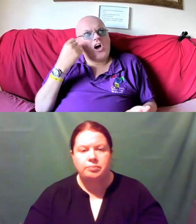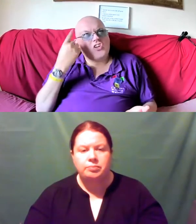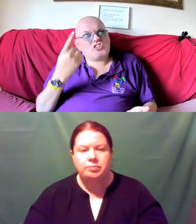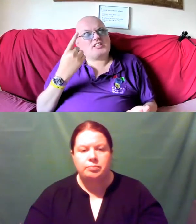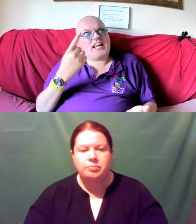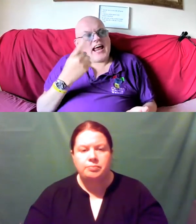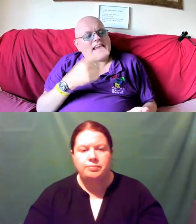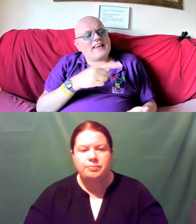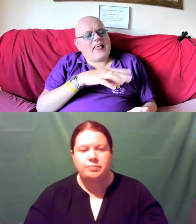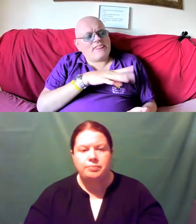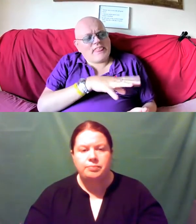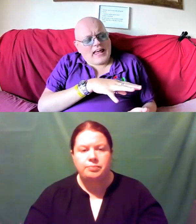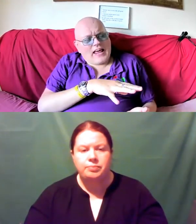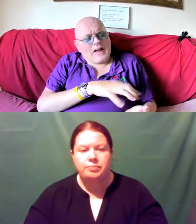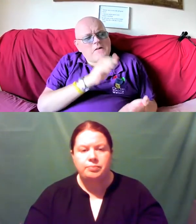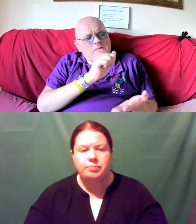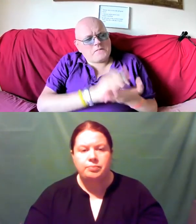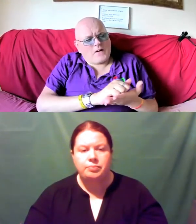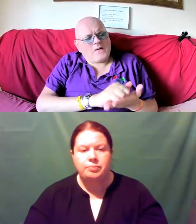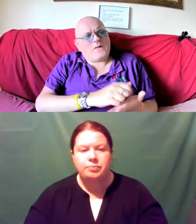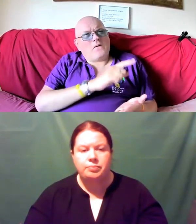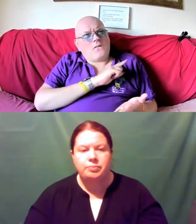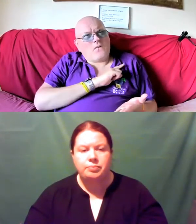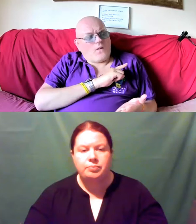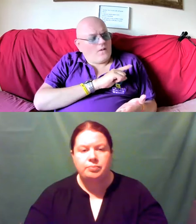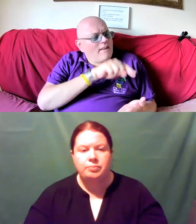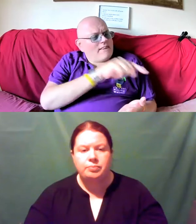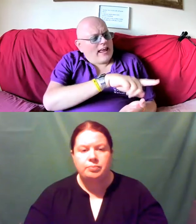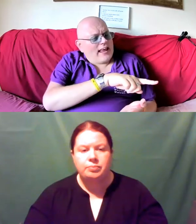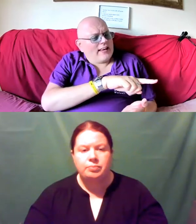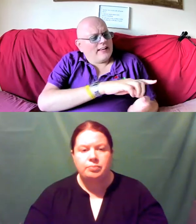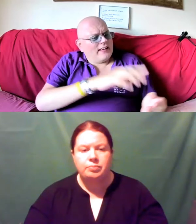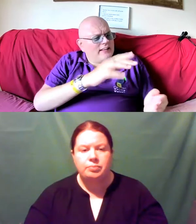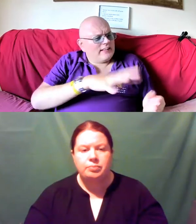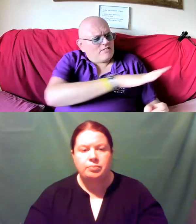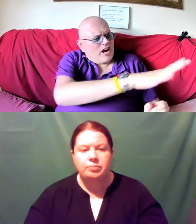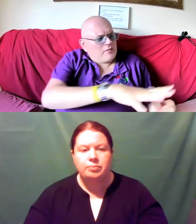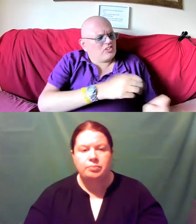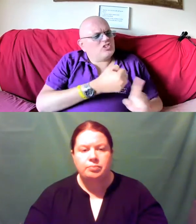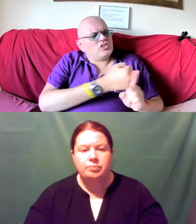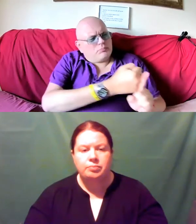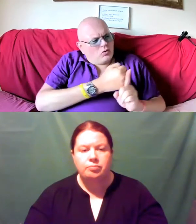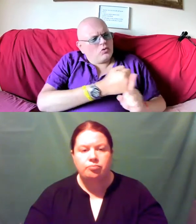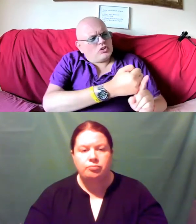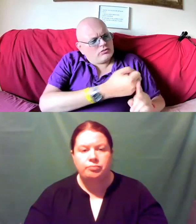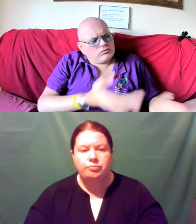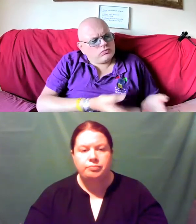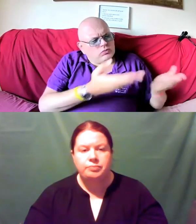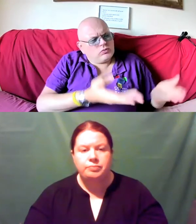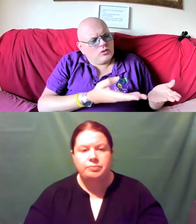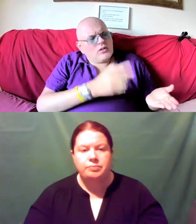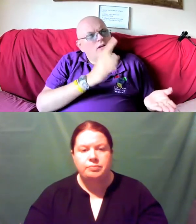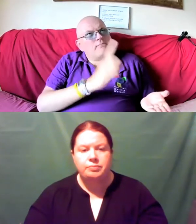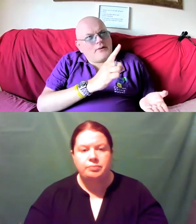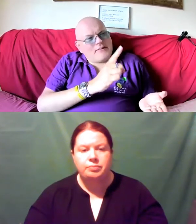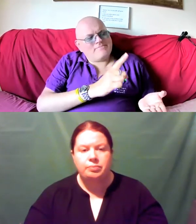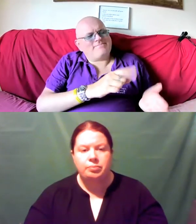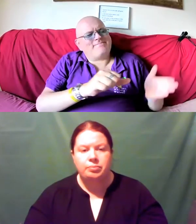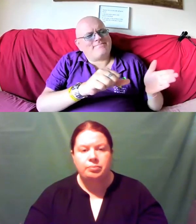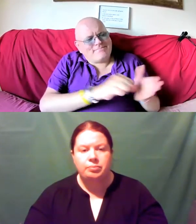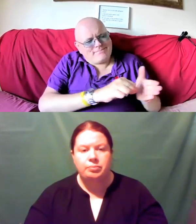place, probably, because it could be a very supportive environment. But I did, again, it did lead to another crisis